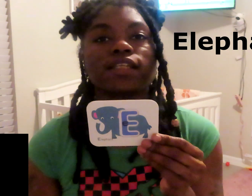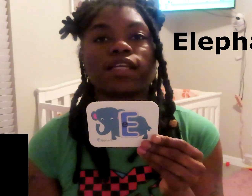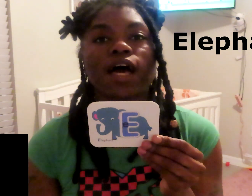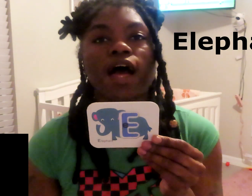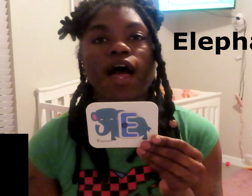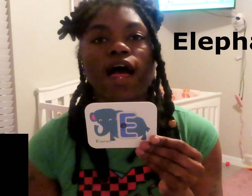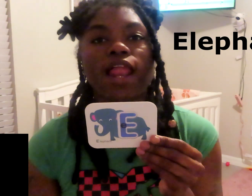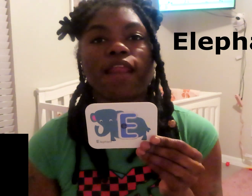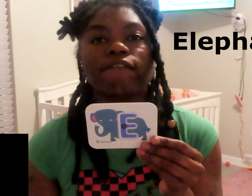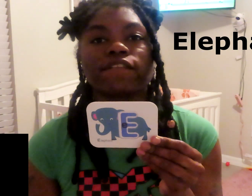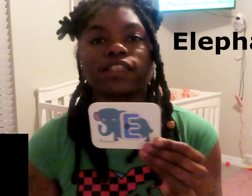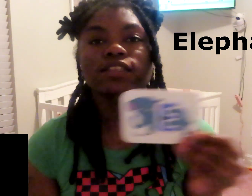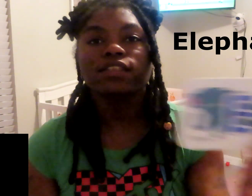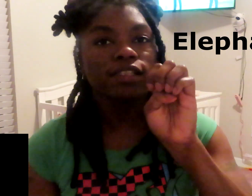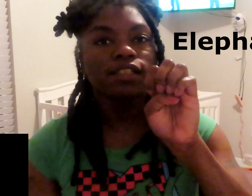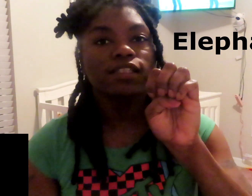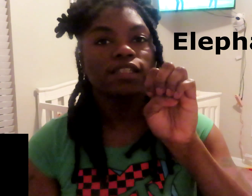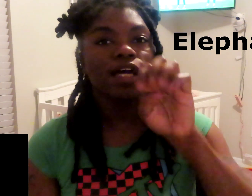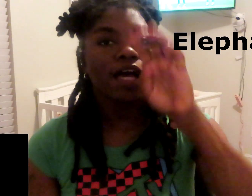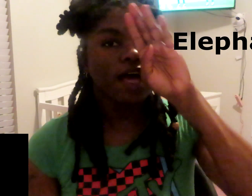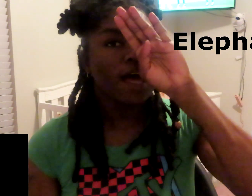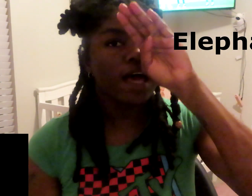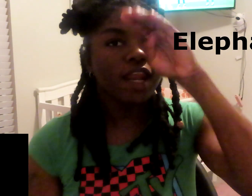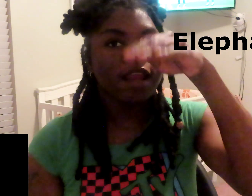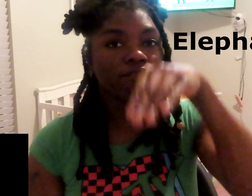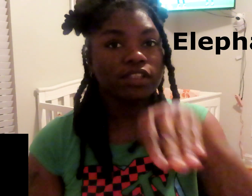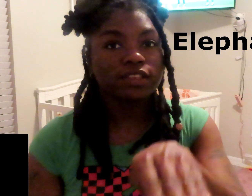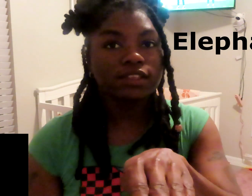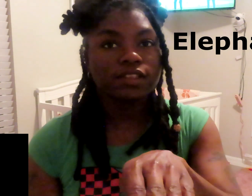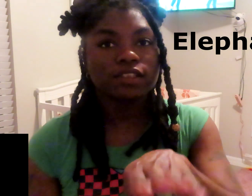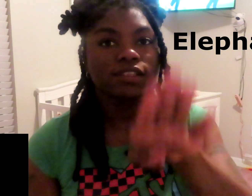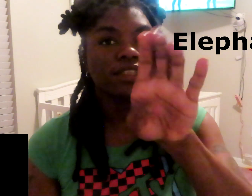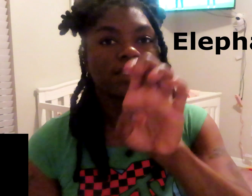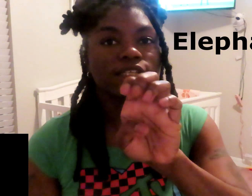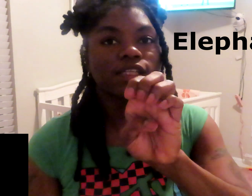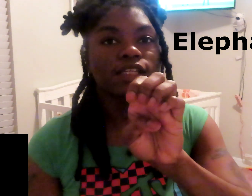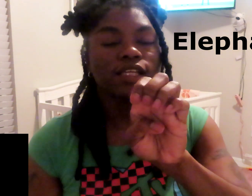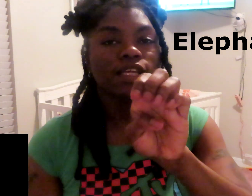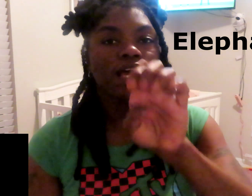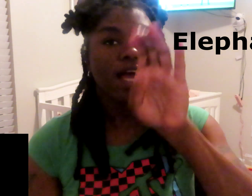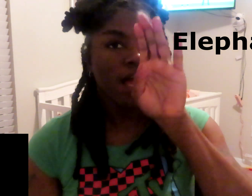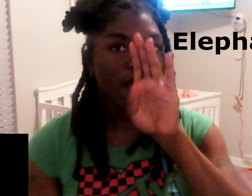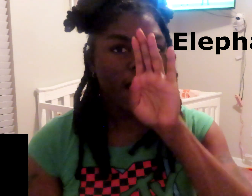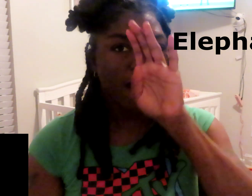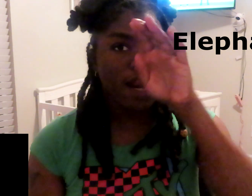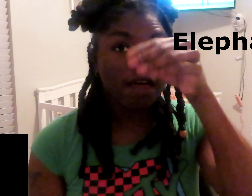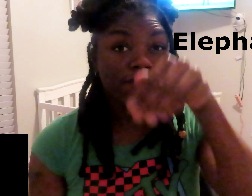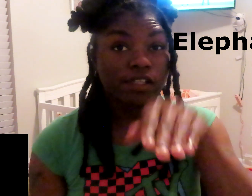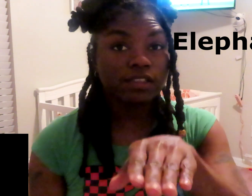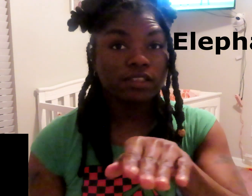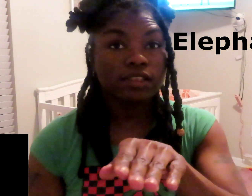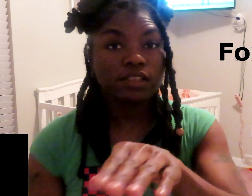E. Elephant. E. Elephant. E. Elephant.